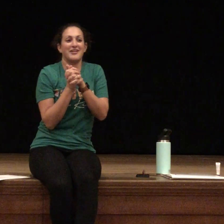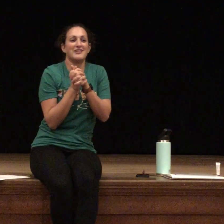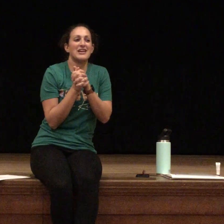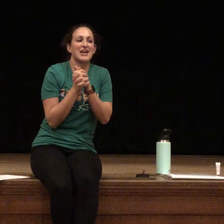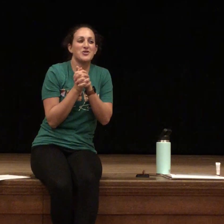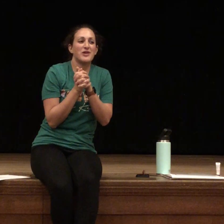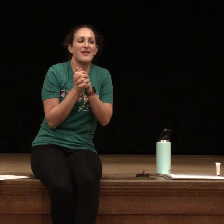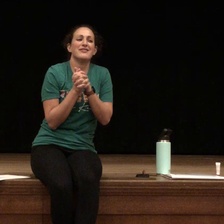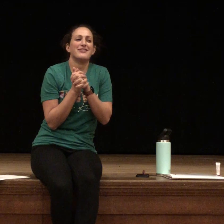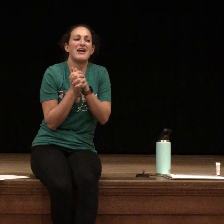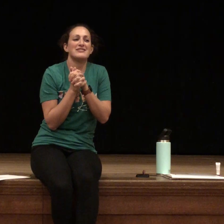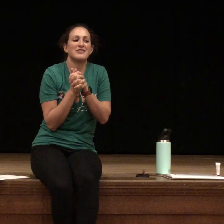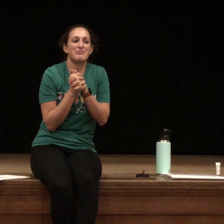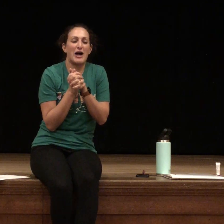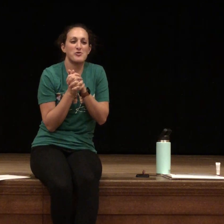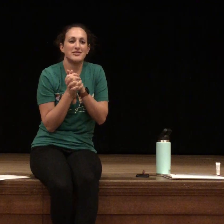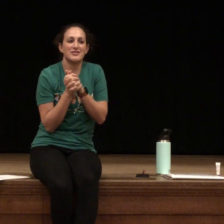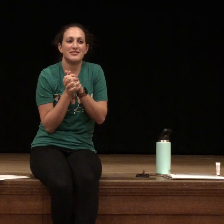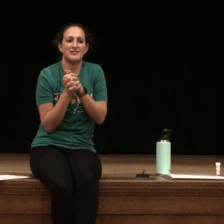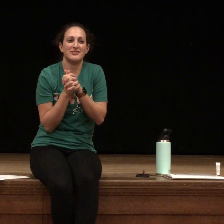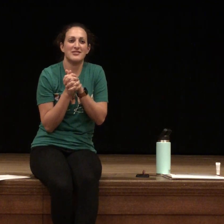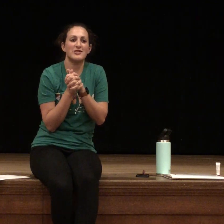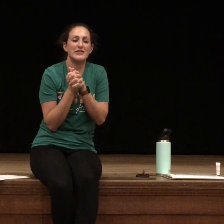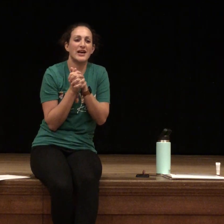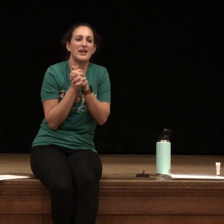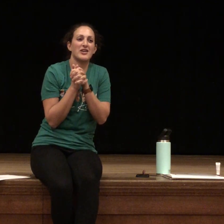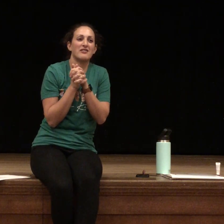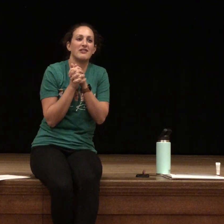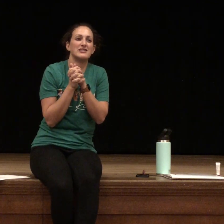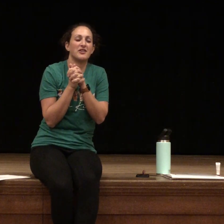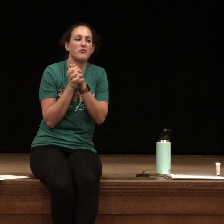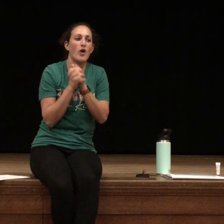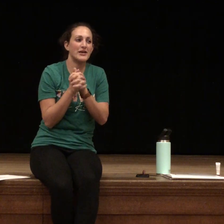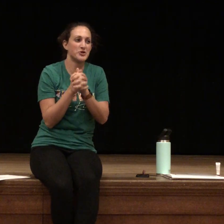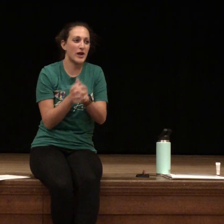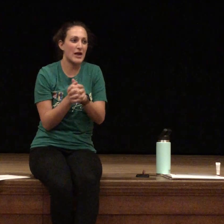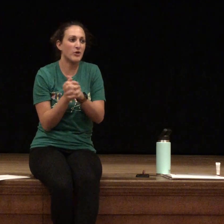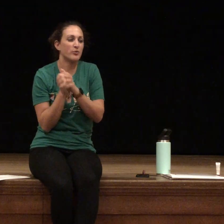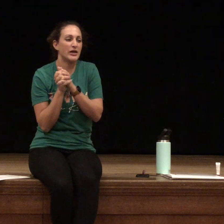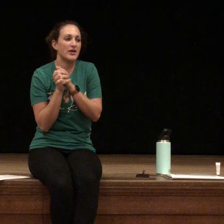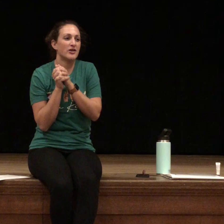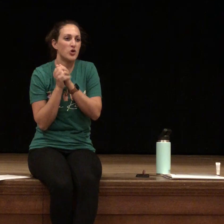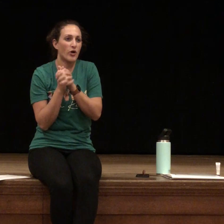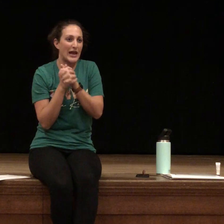Did I tell you that ASL is backwards? So I said instead of what is your name, it would be your name